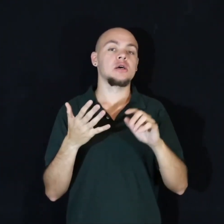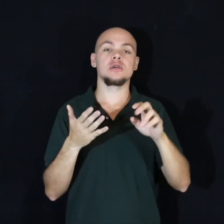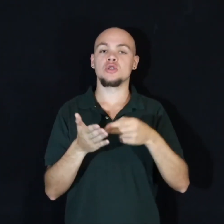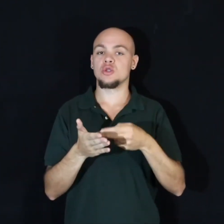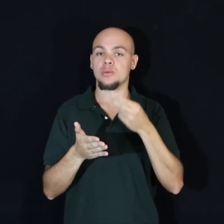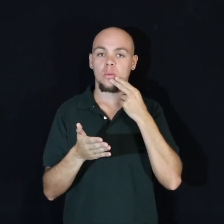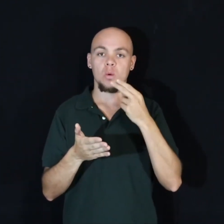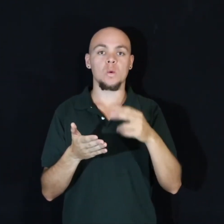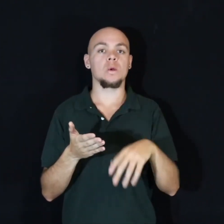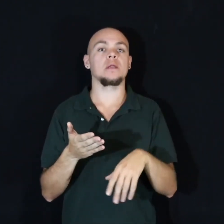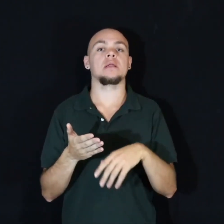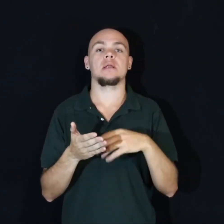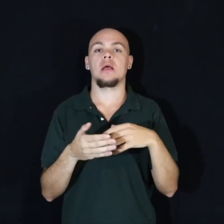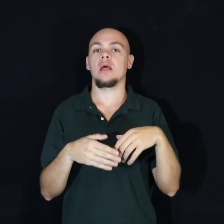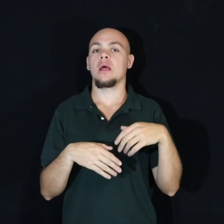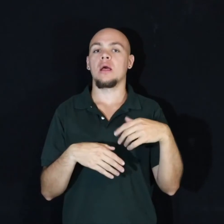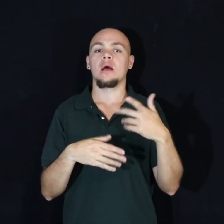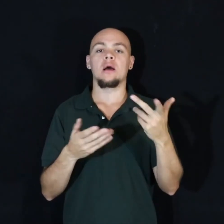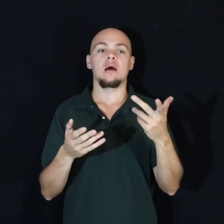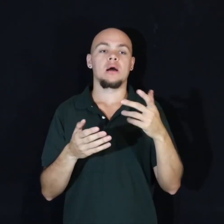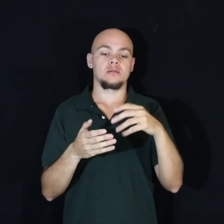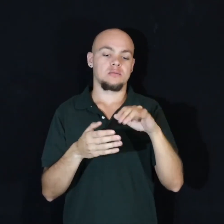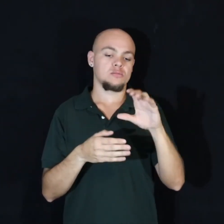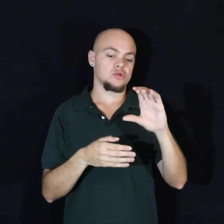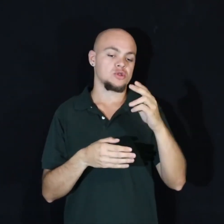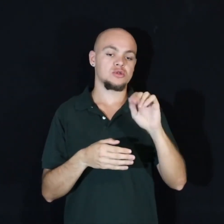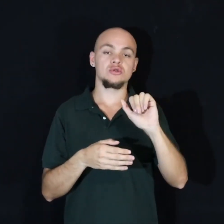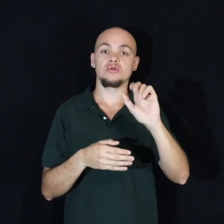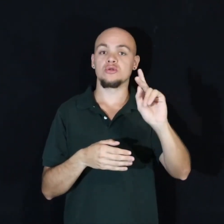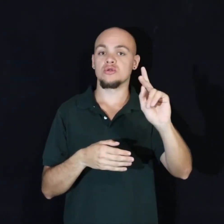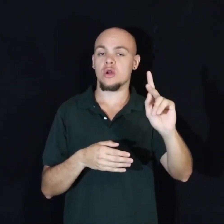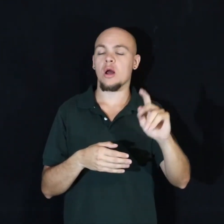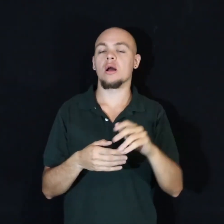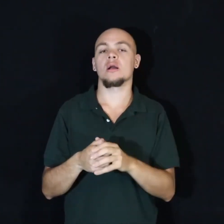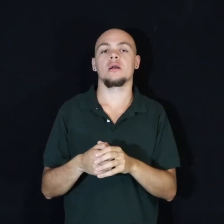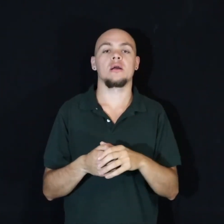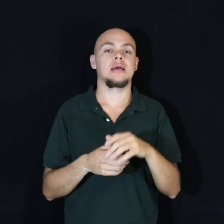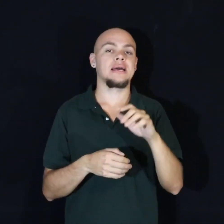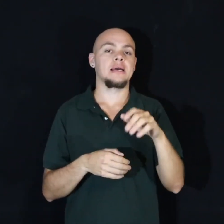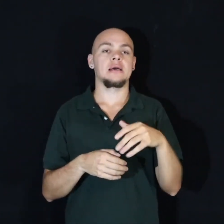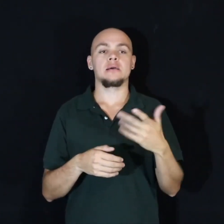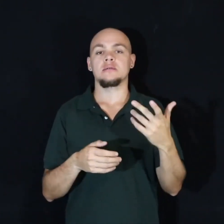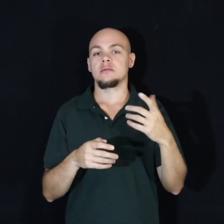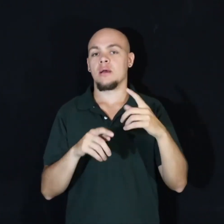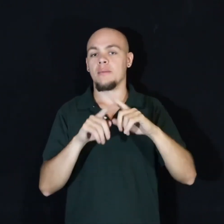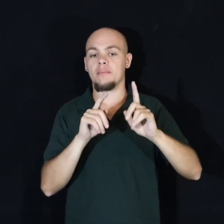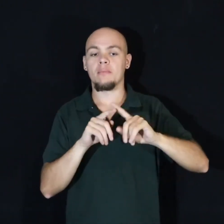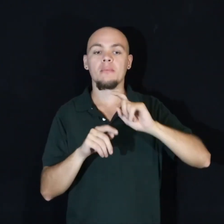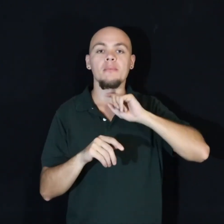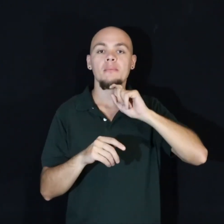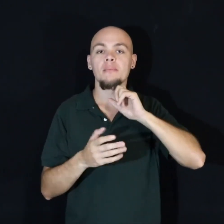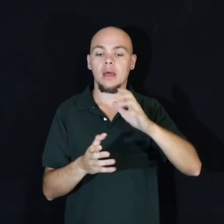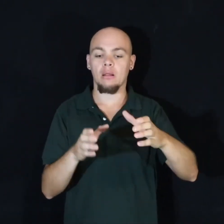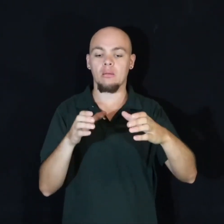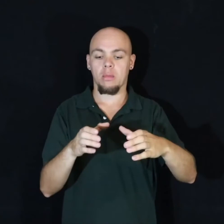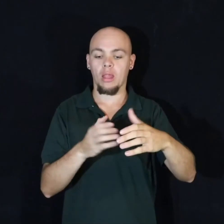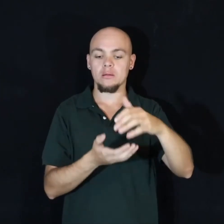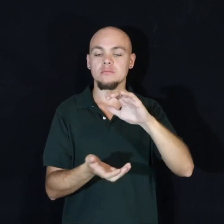anything, a fragment of chalk, a glass stopper of a decanter, a tin soldier, a couple of tadpoles, 6